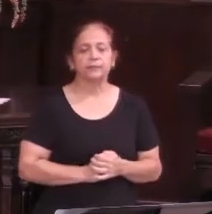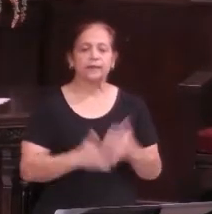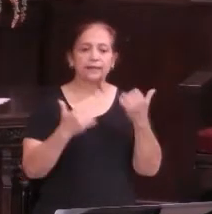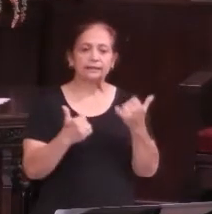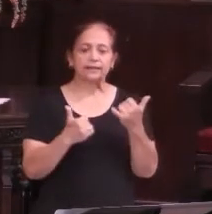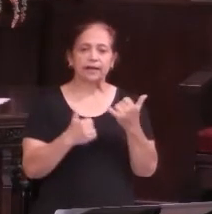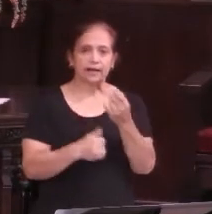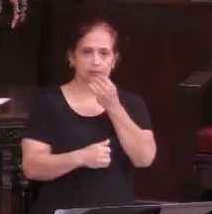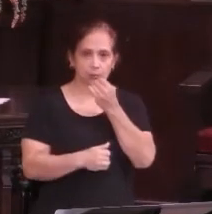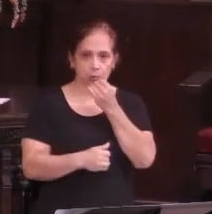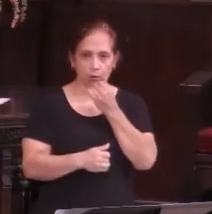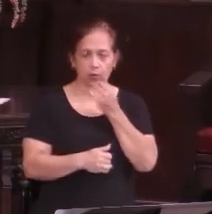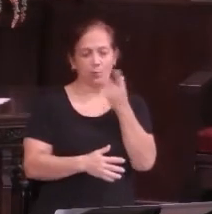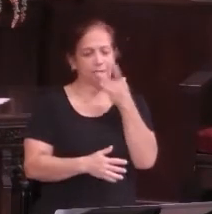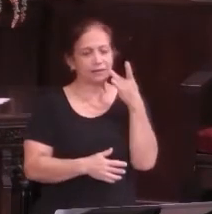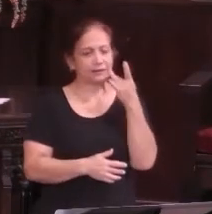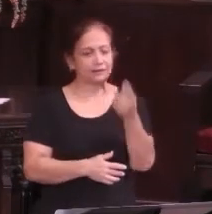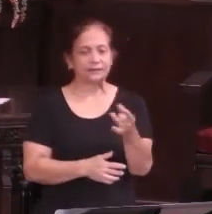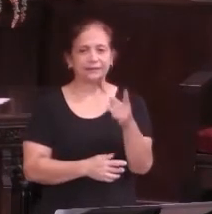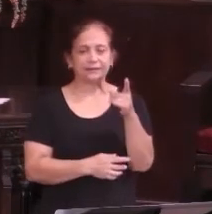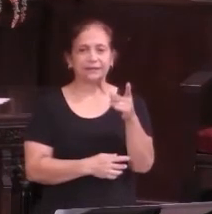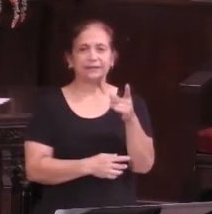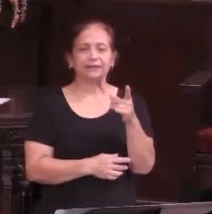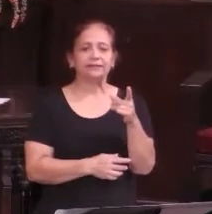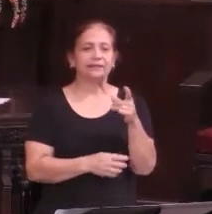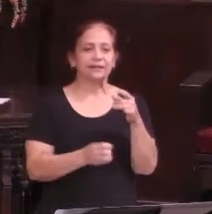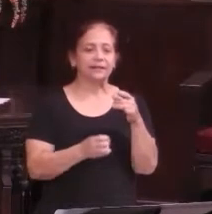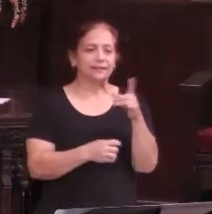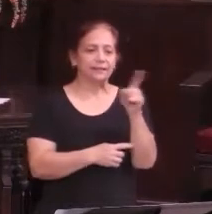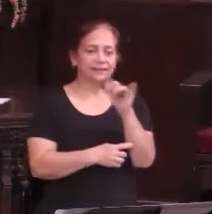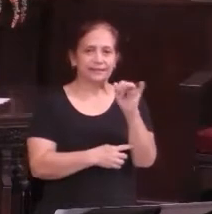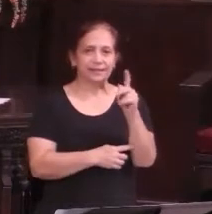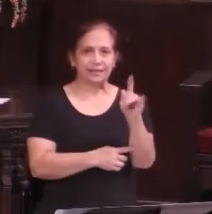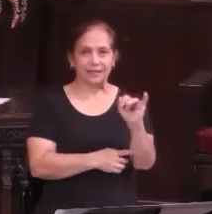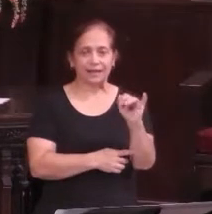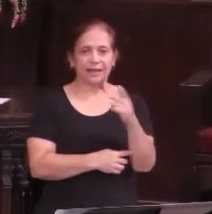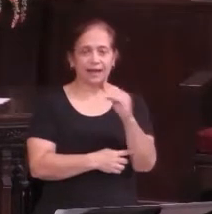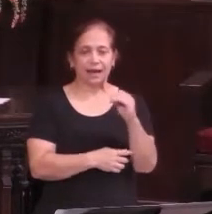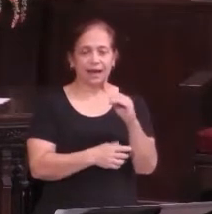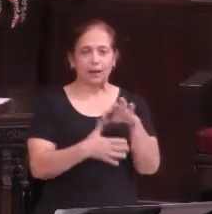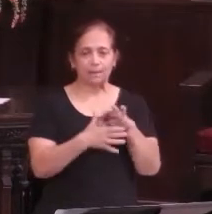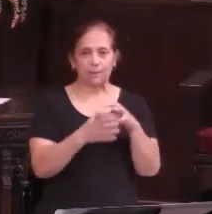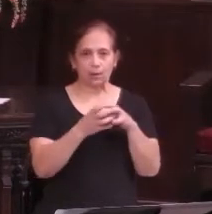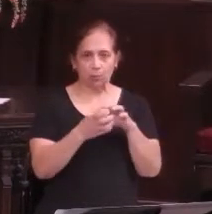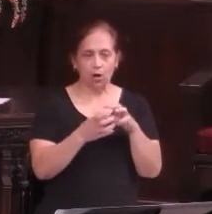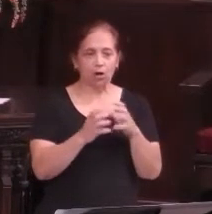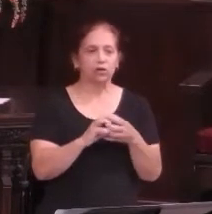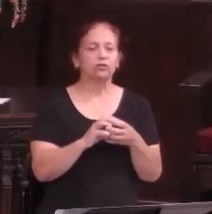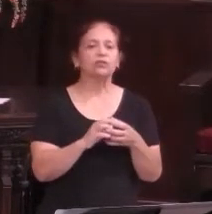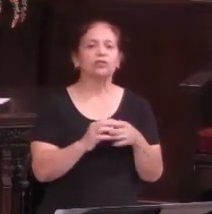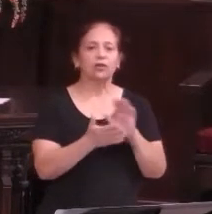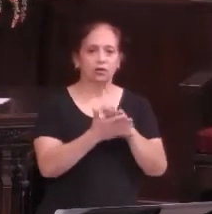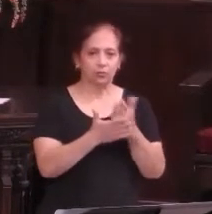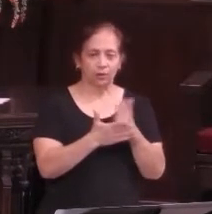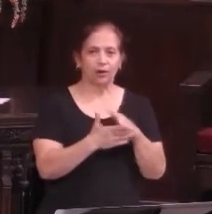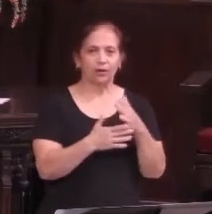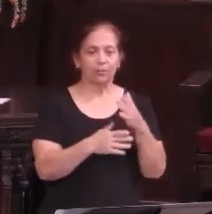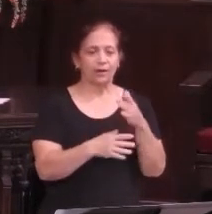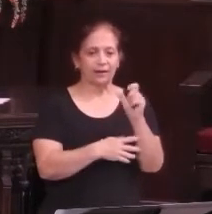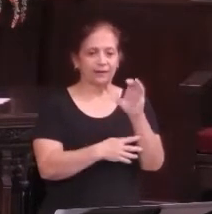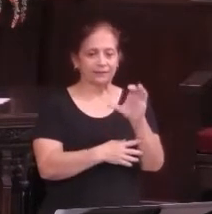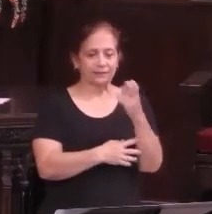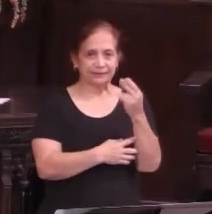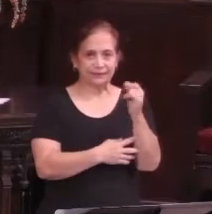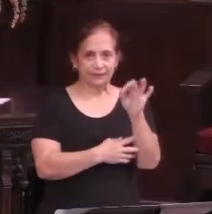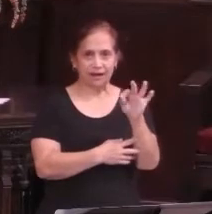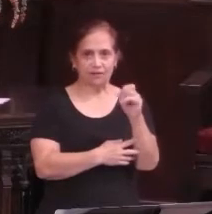Today's meal will be delicious ziti and meatballs prepared by Chef Andre with Delicacy, a local small business that has